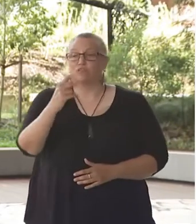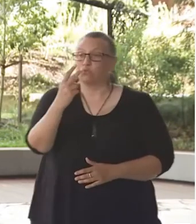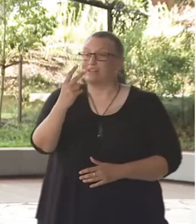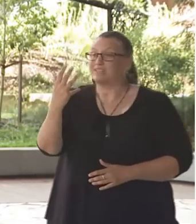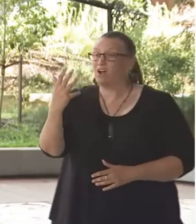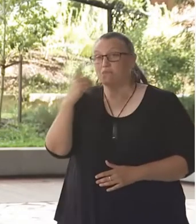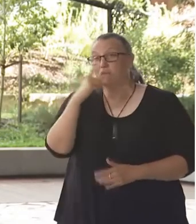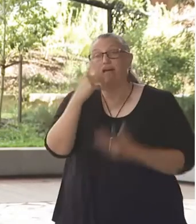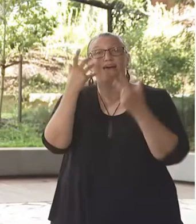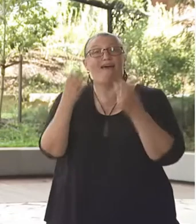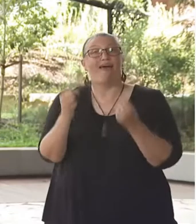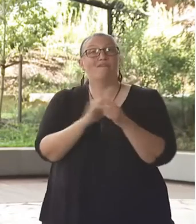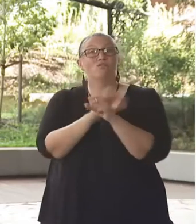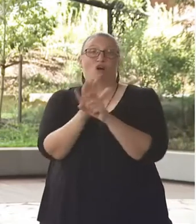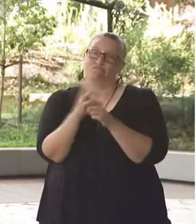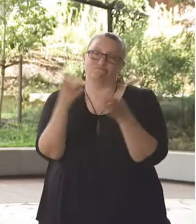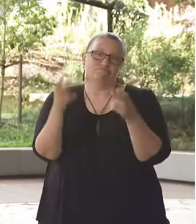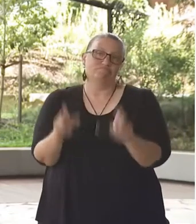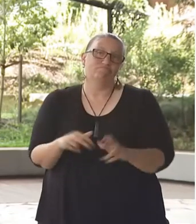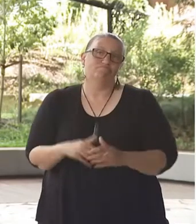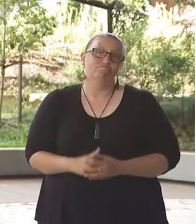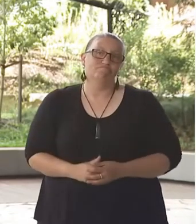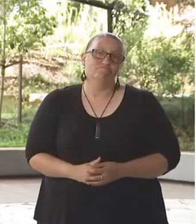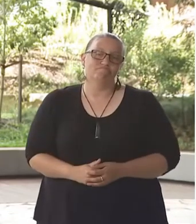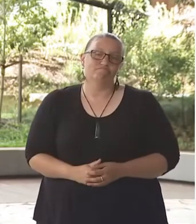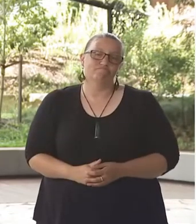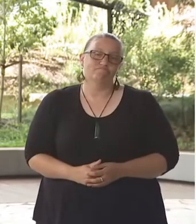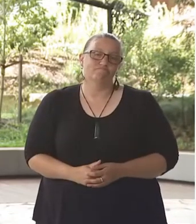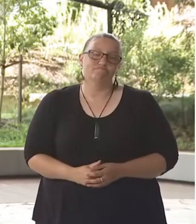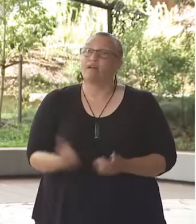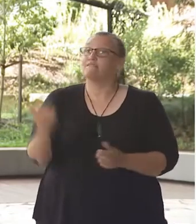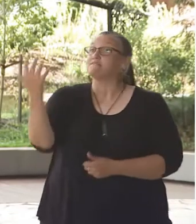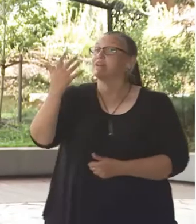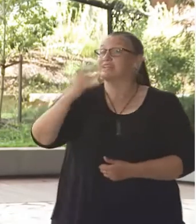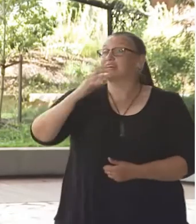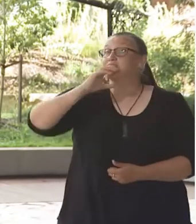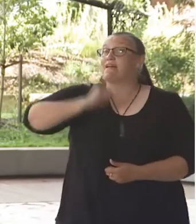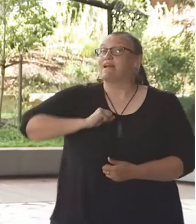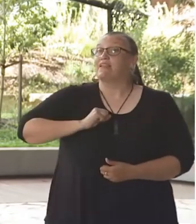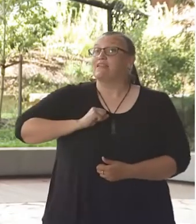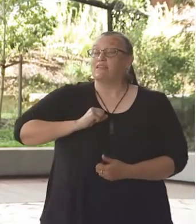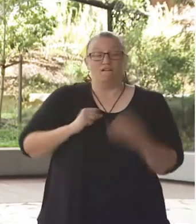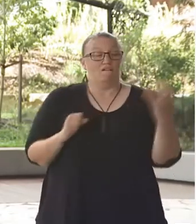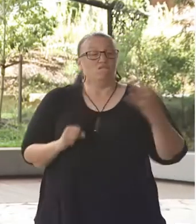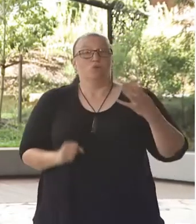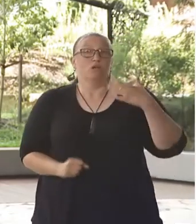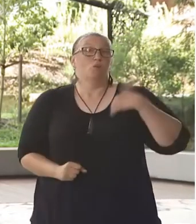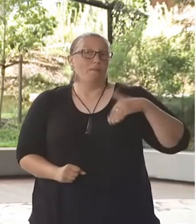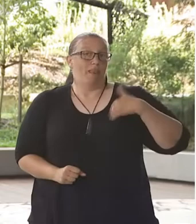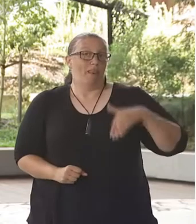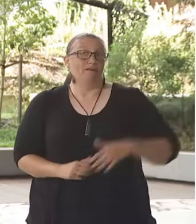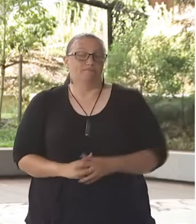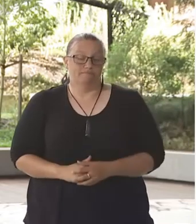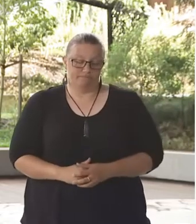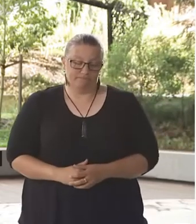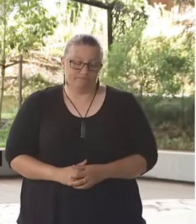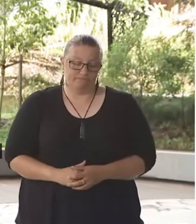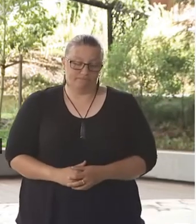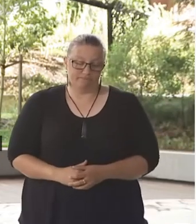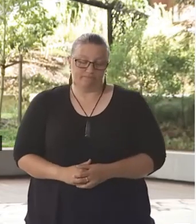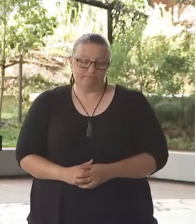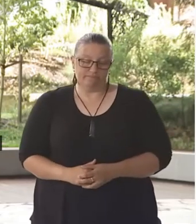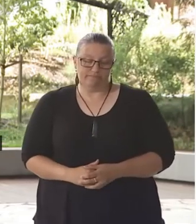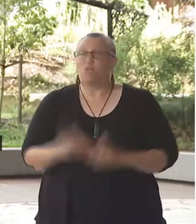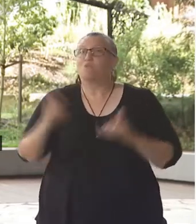COVID. The deaths of 15 men and 14 women. And can I also echo